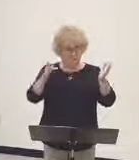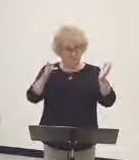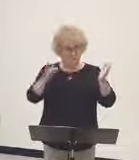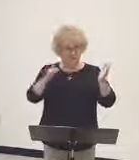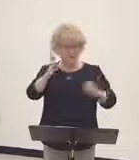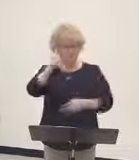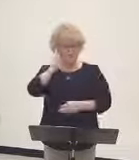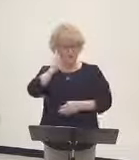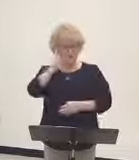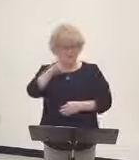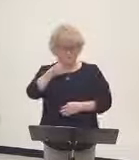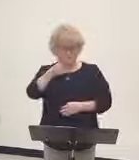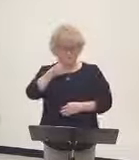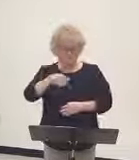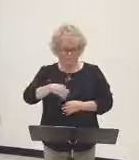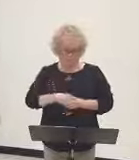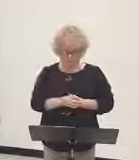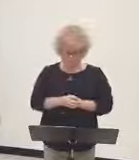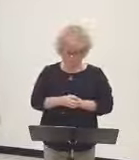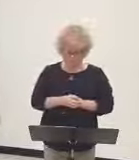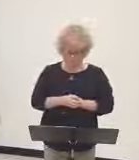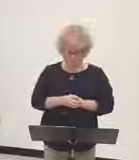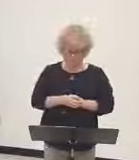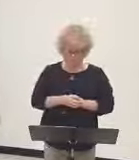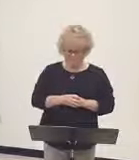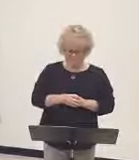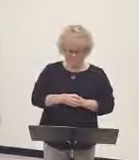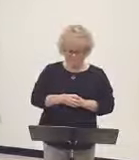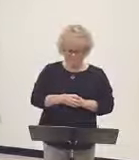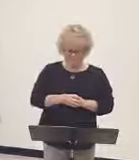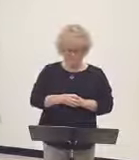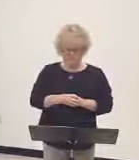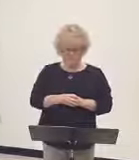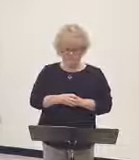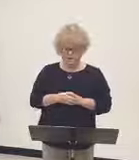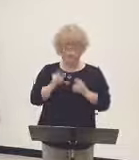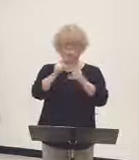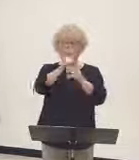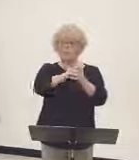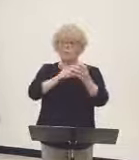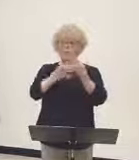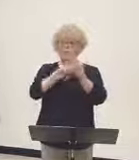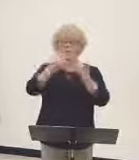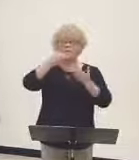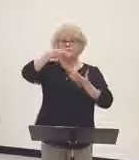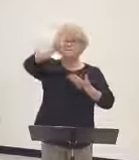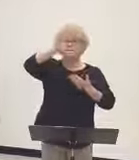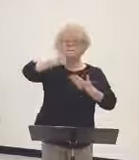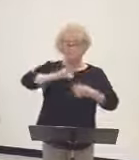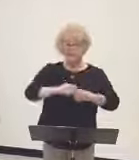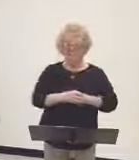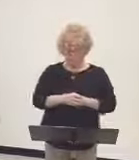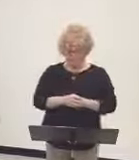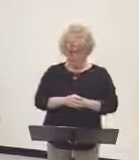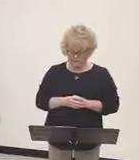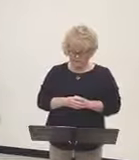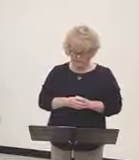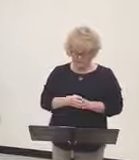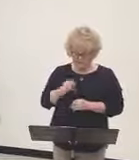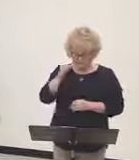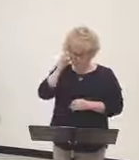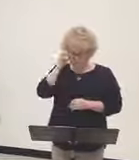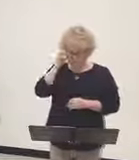those he justified, he also glorified. The word of the Lord. Thanks be to